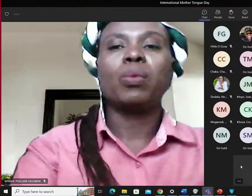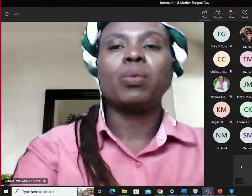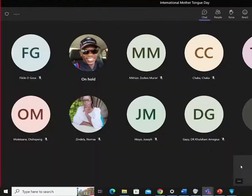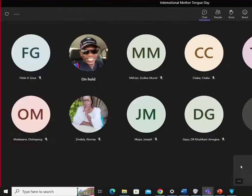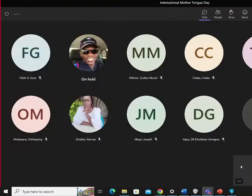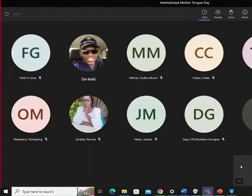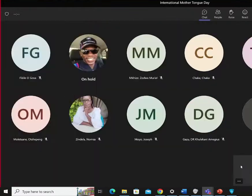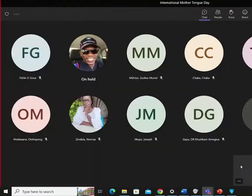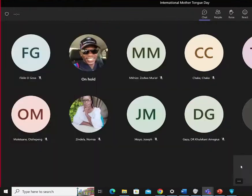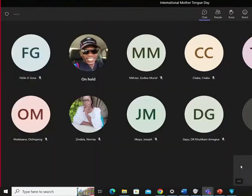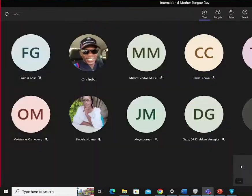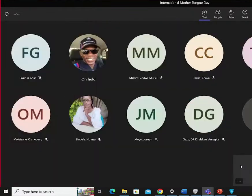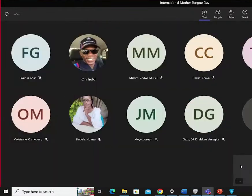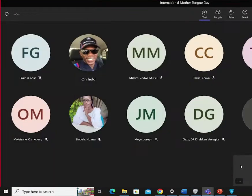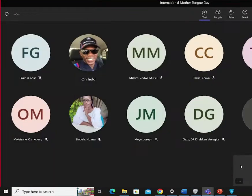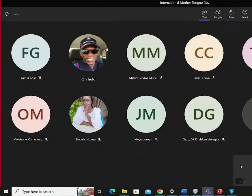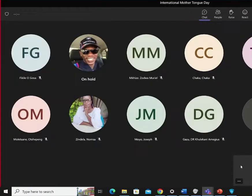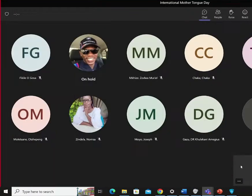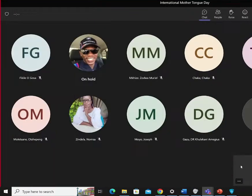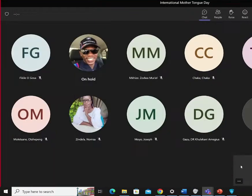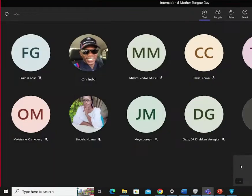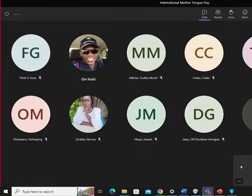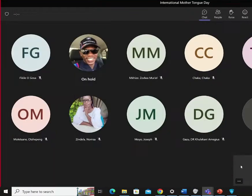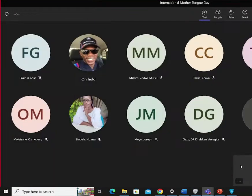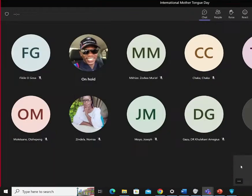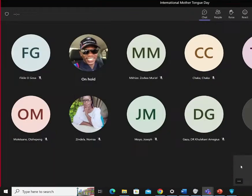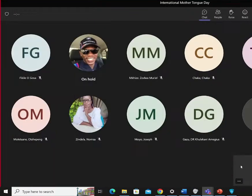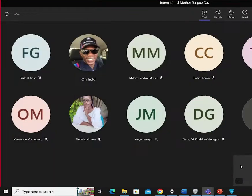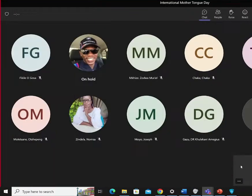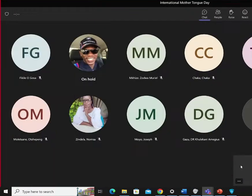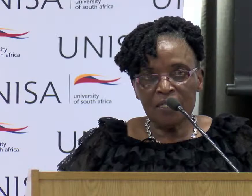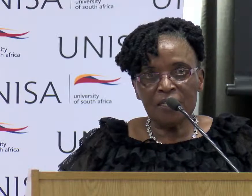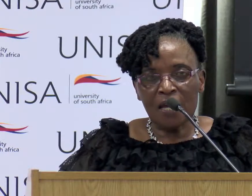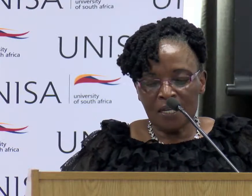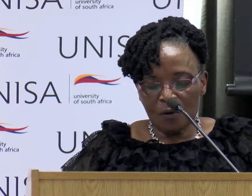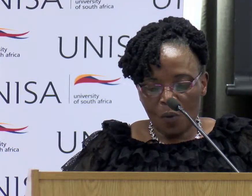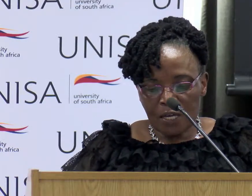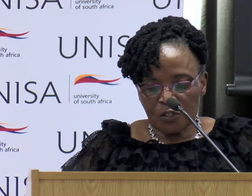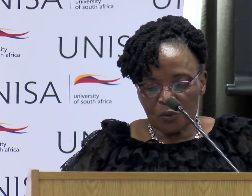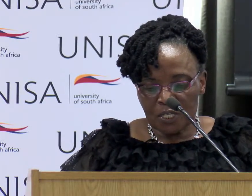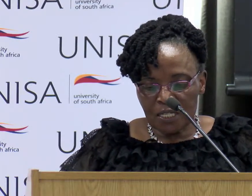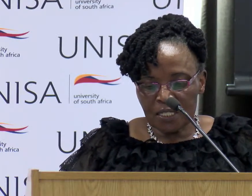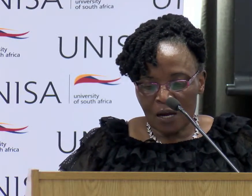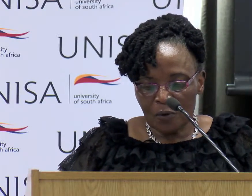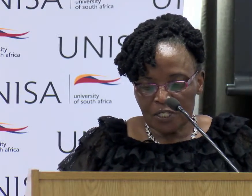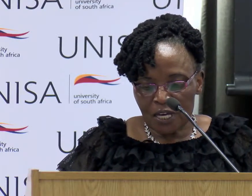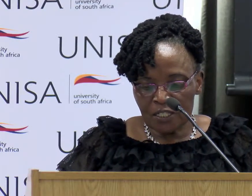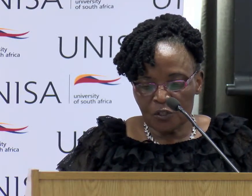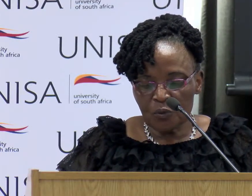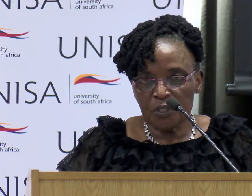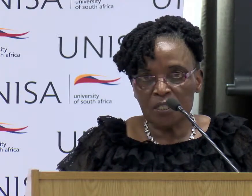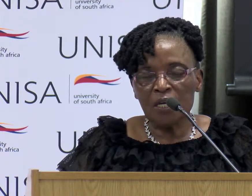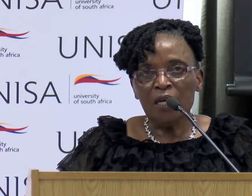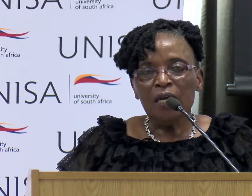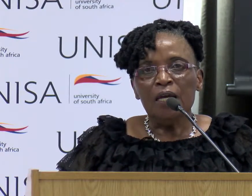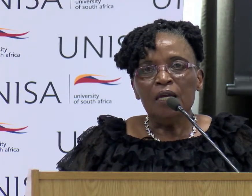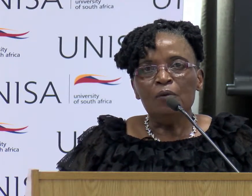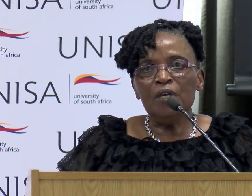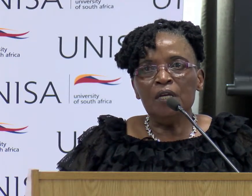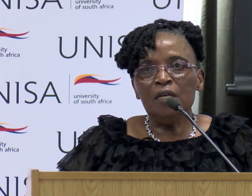Ngobo. Hopefully maybe he's online. And its title was Students' Language